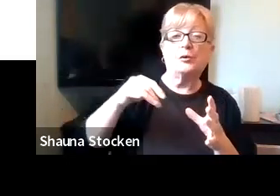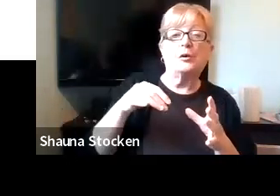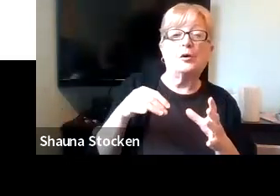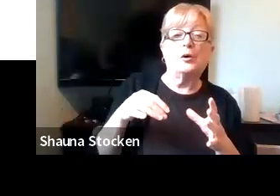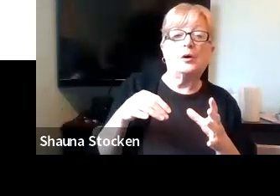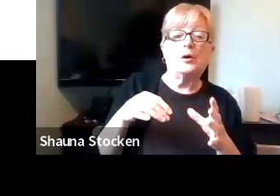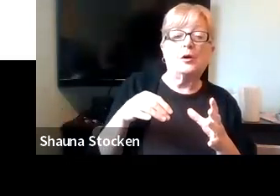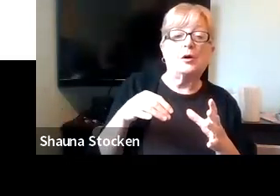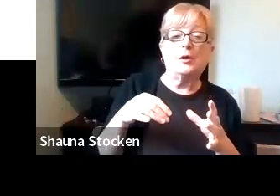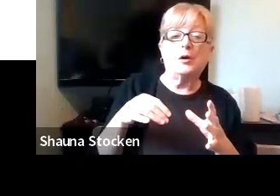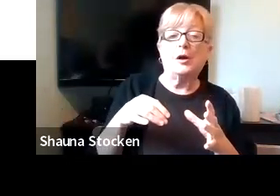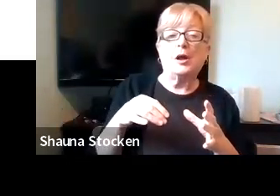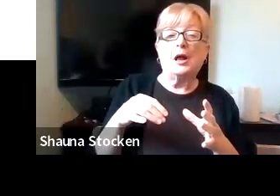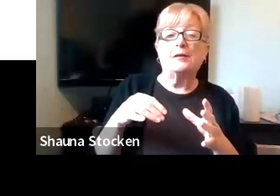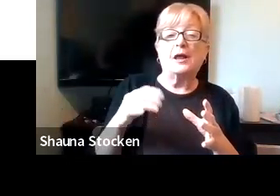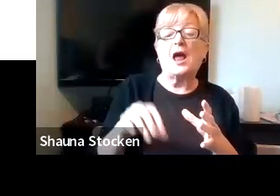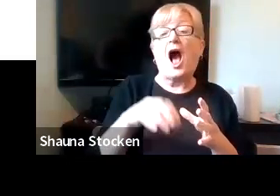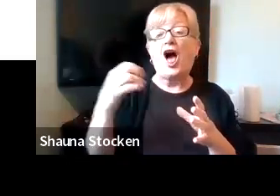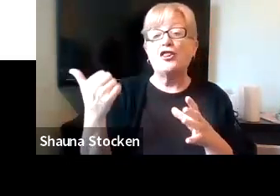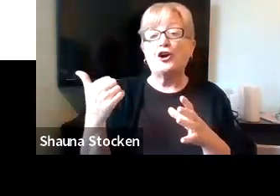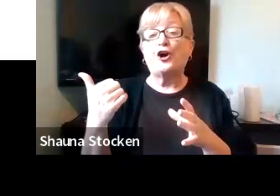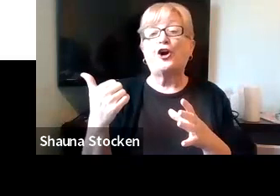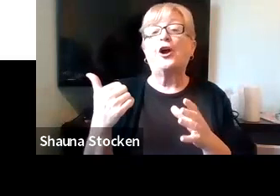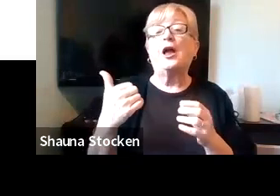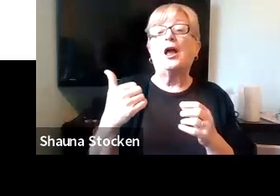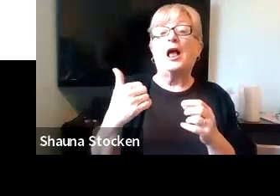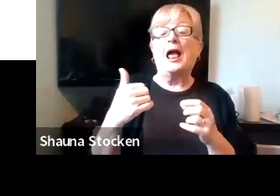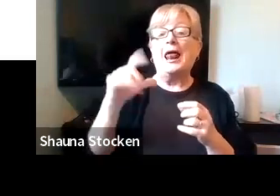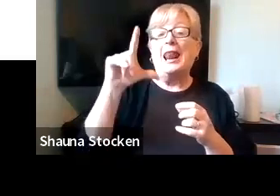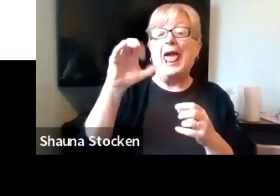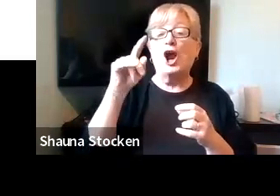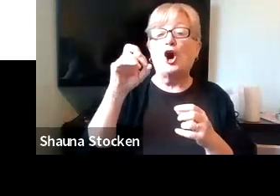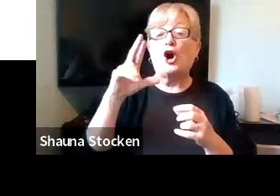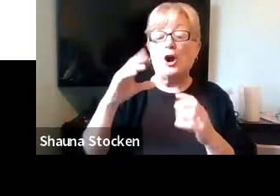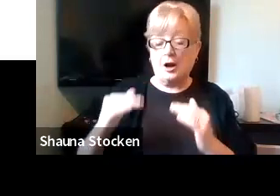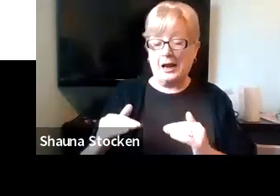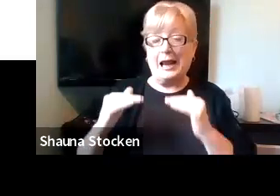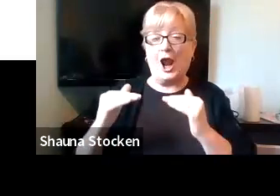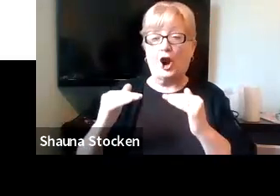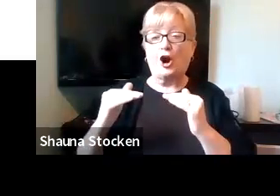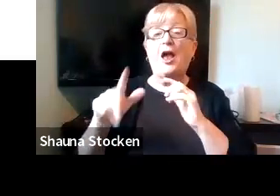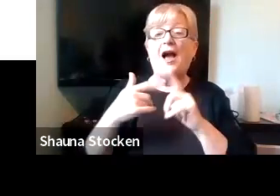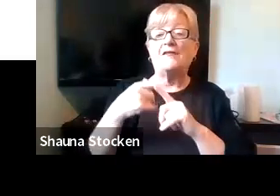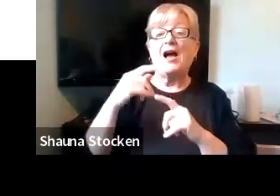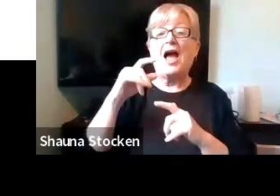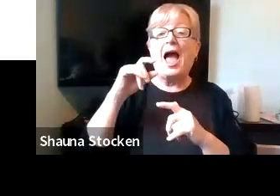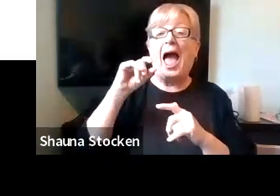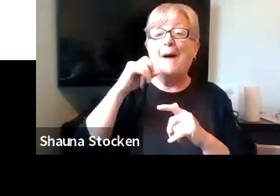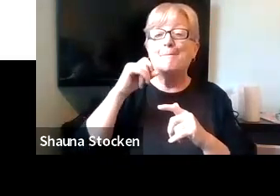And then you would do another layer of apple, and then continue to sprinkle the brown